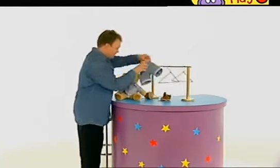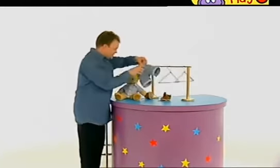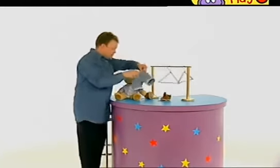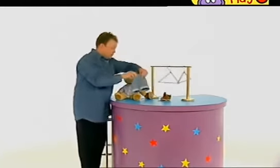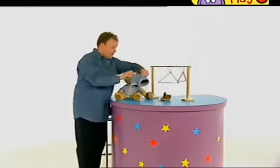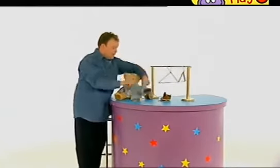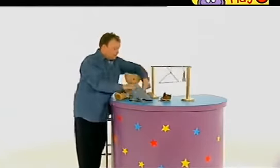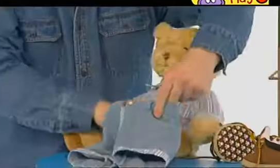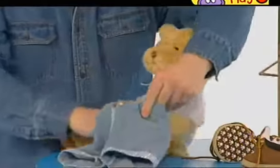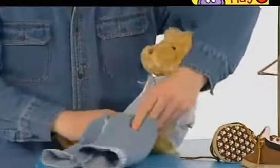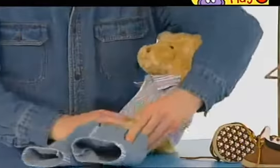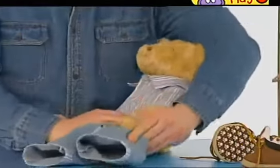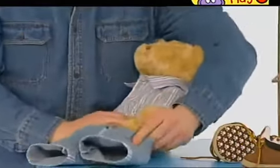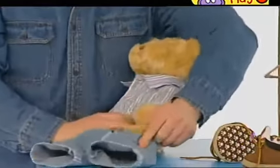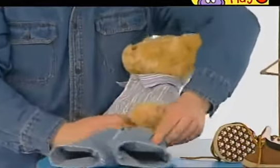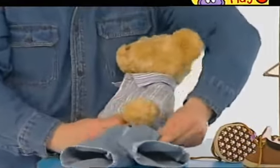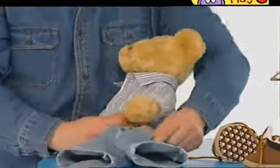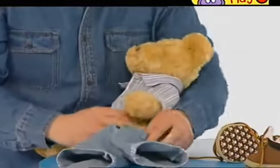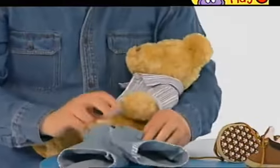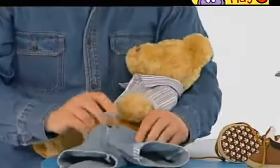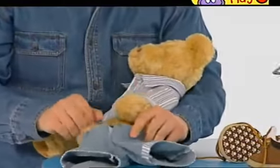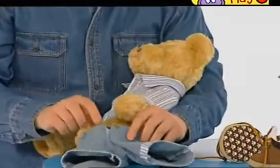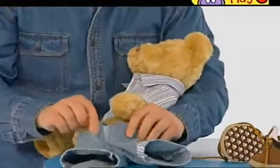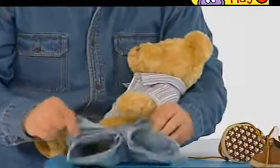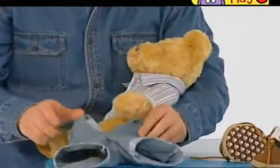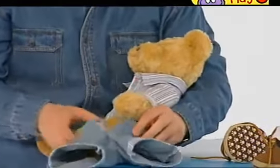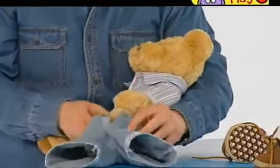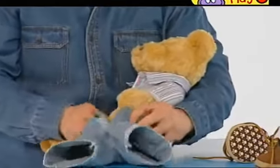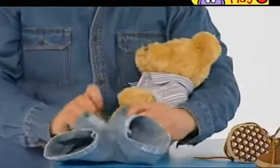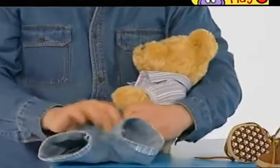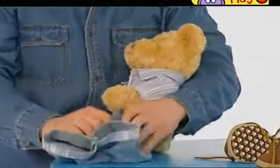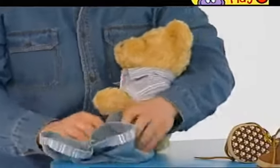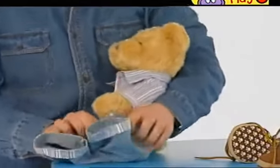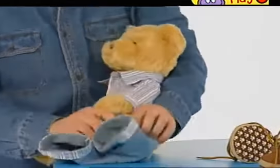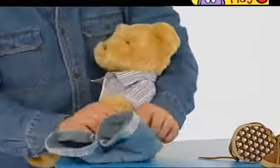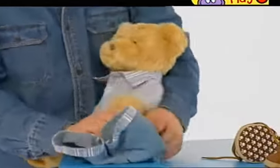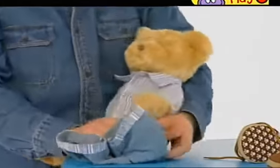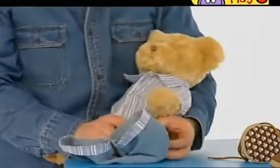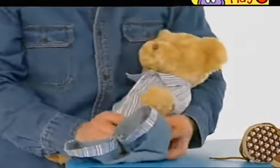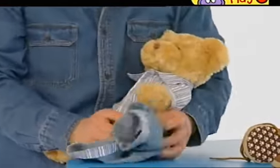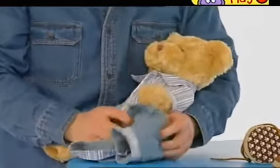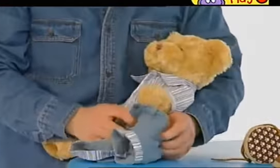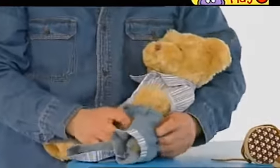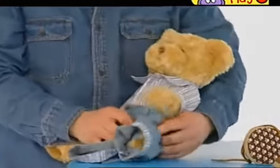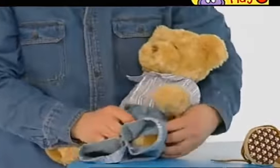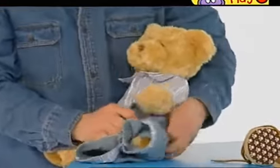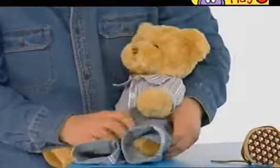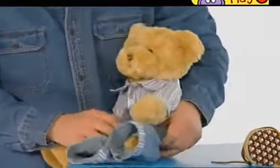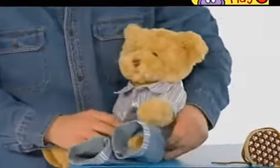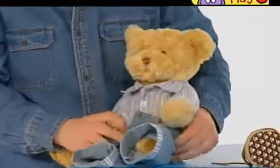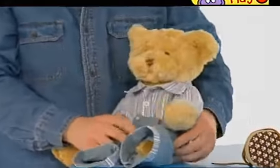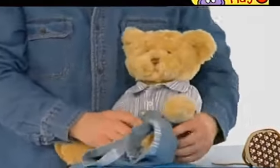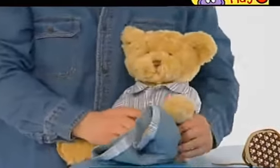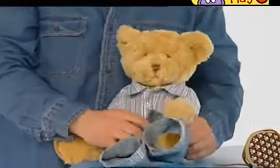is the way we put on your trousers, put on your trousers, put on your trousers. This is the way we put on your trousers when Teddy gets dressed in the